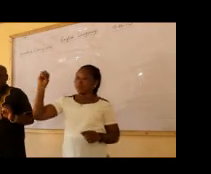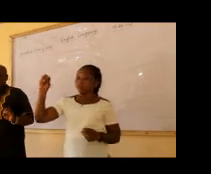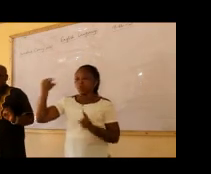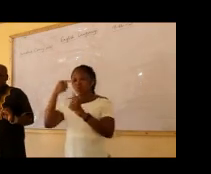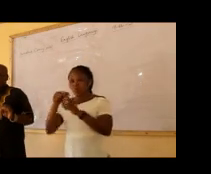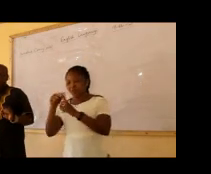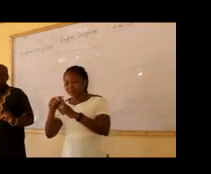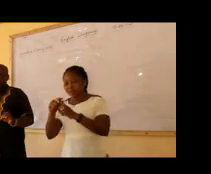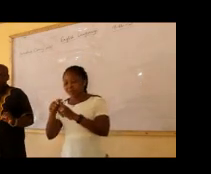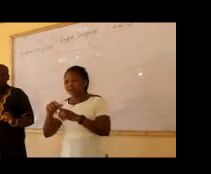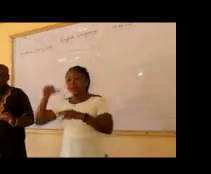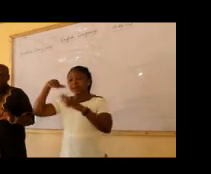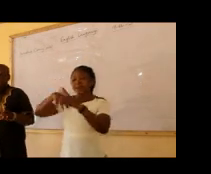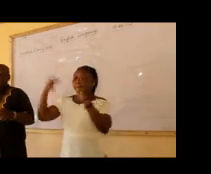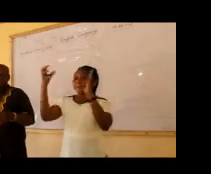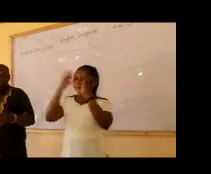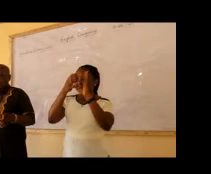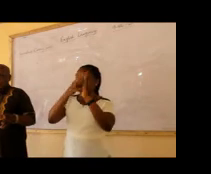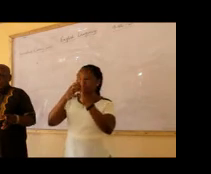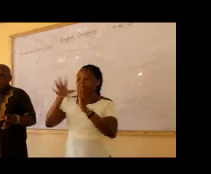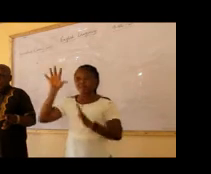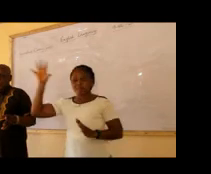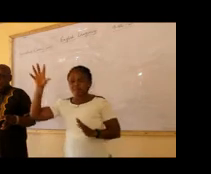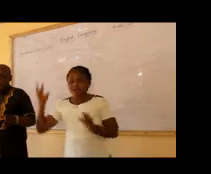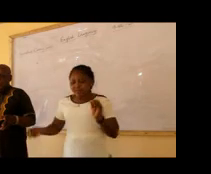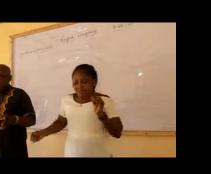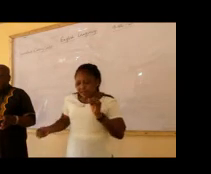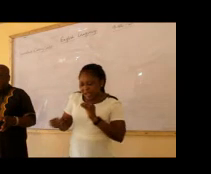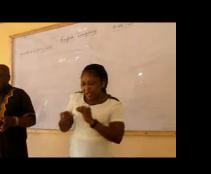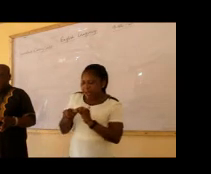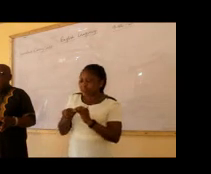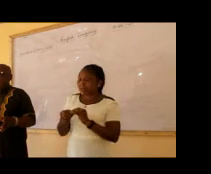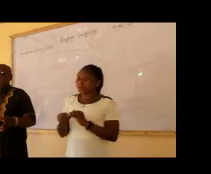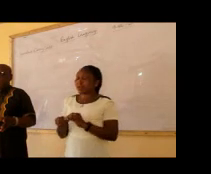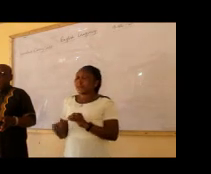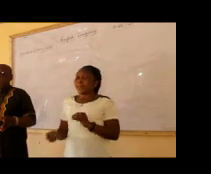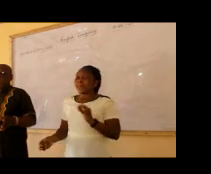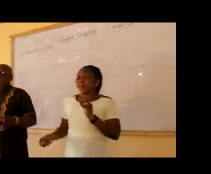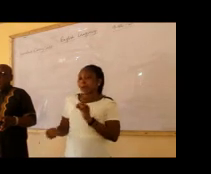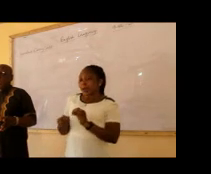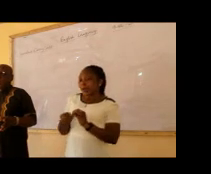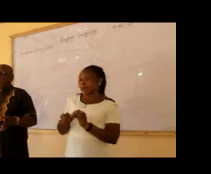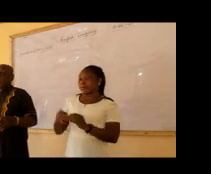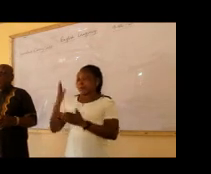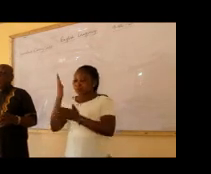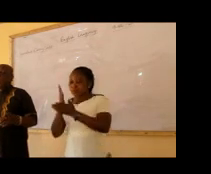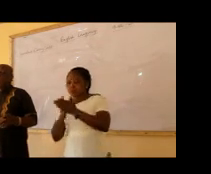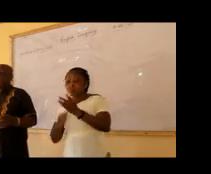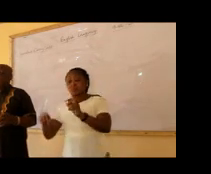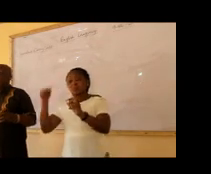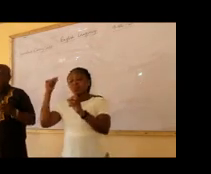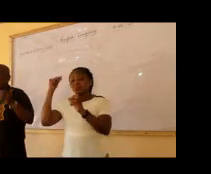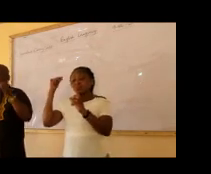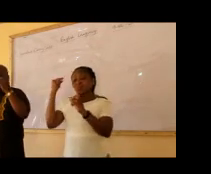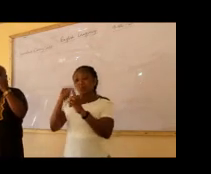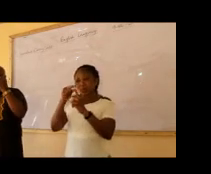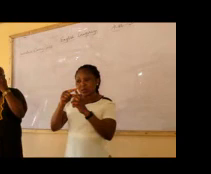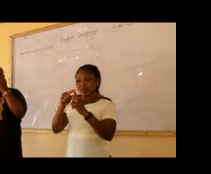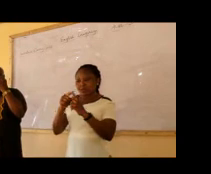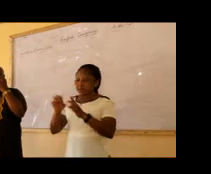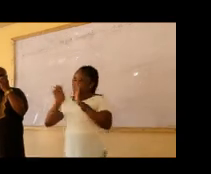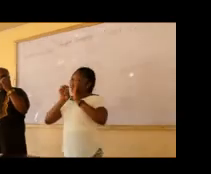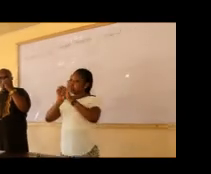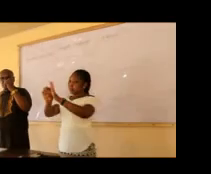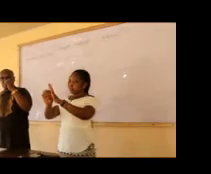there is where you add a little more. For instance, in the suggestion